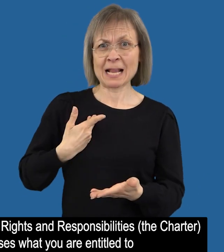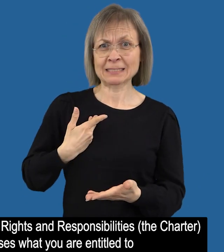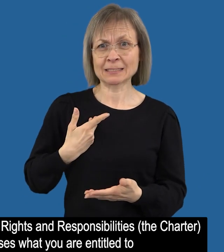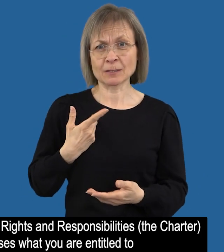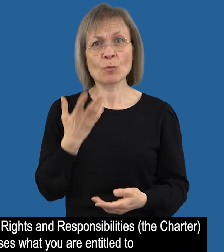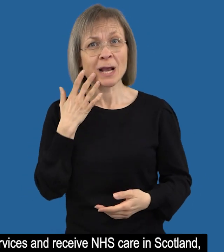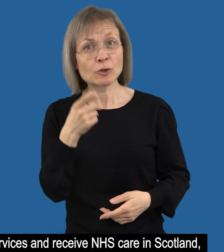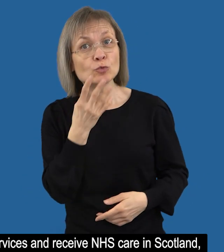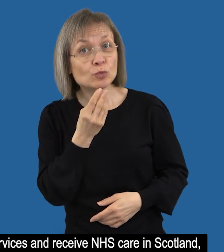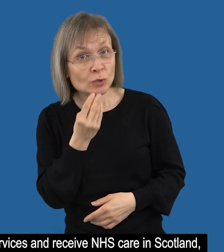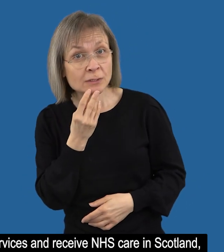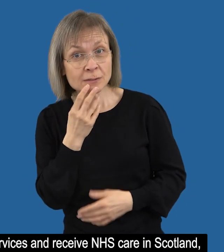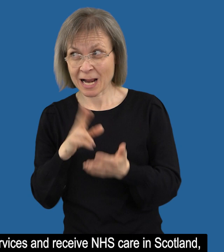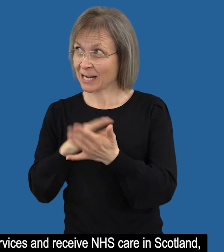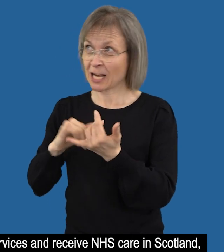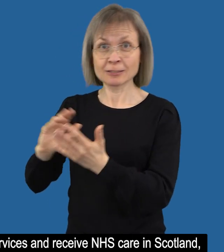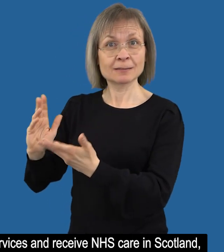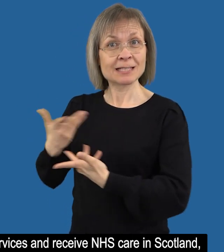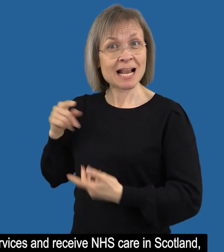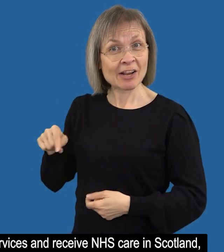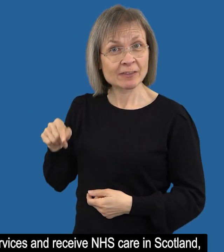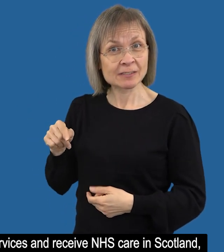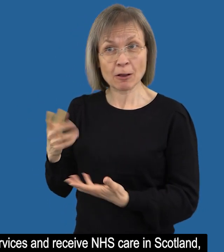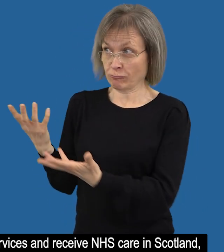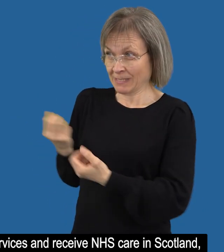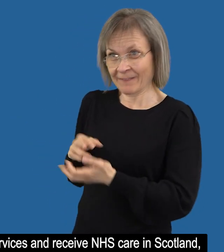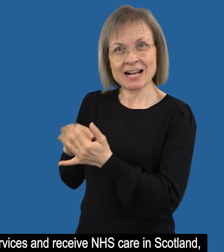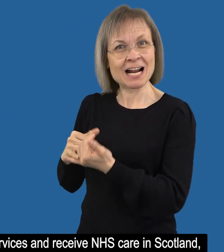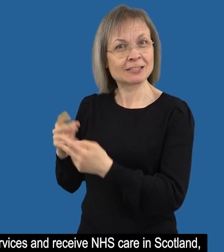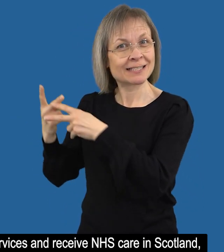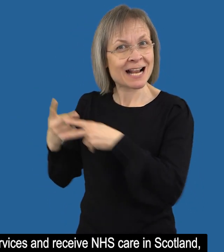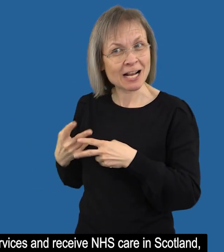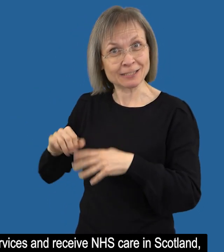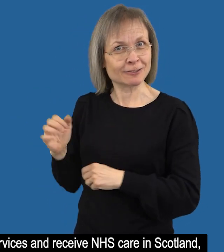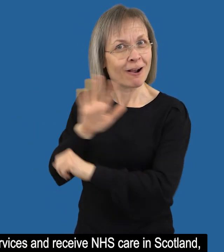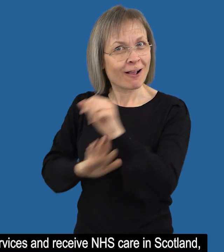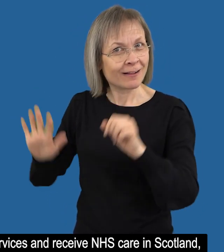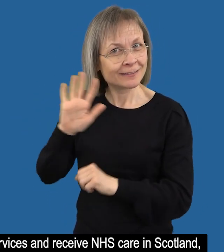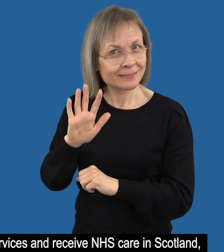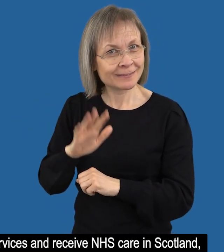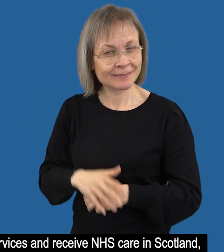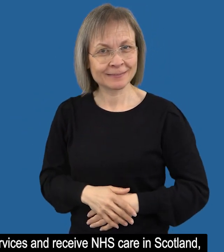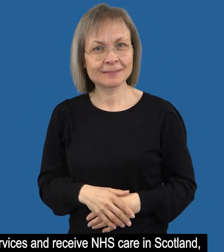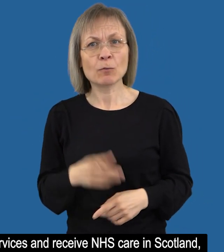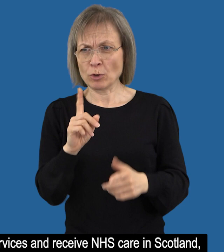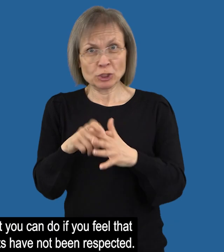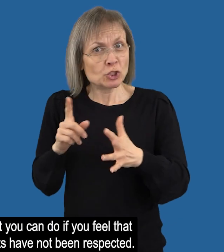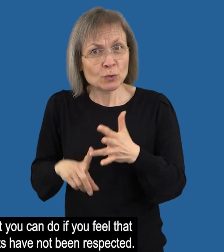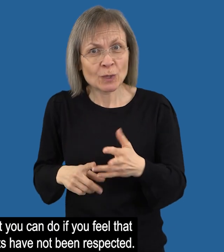to when you use the NHS services and receive NHS care in Scotland, and what you can do if you feel that your